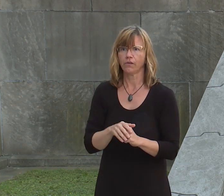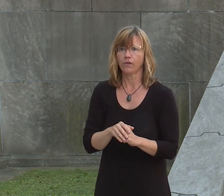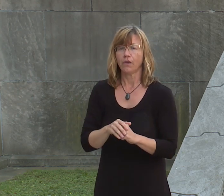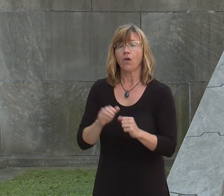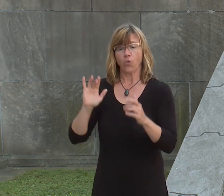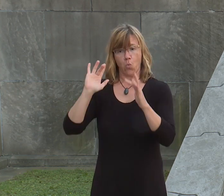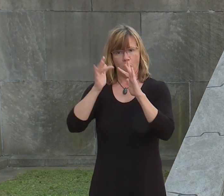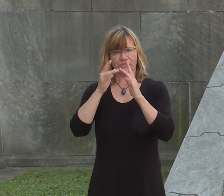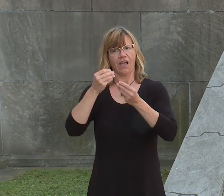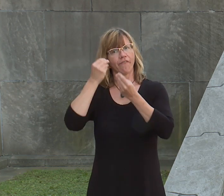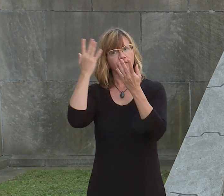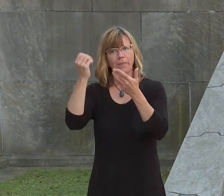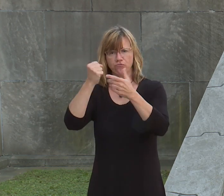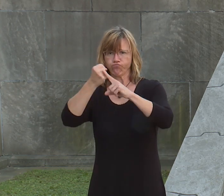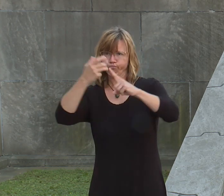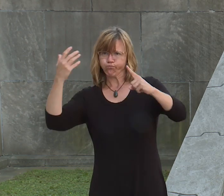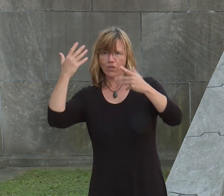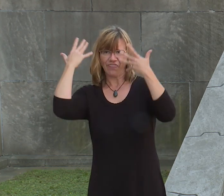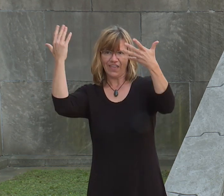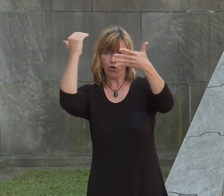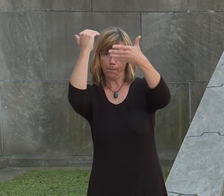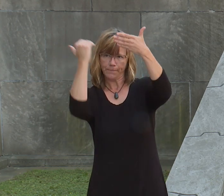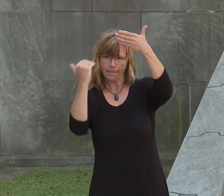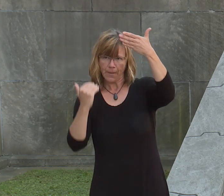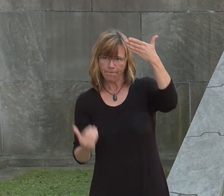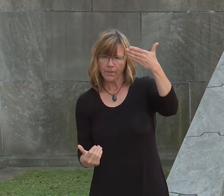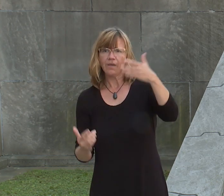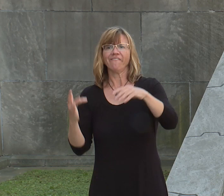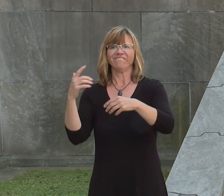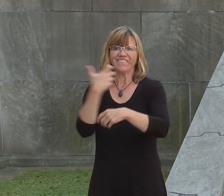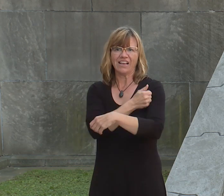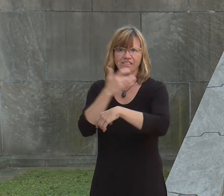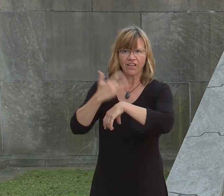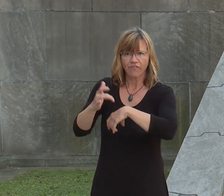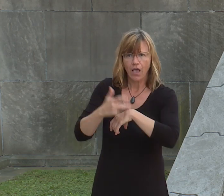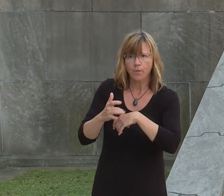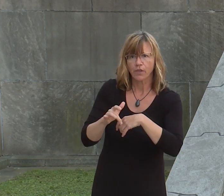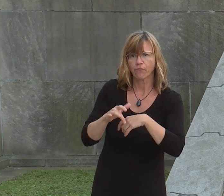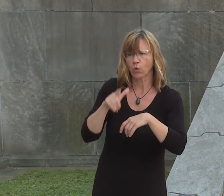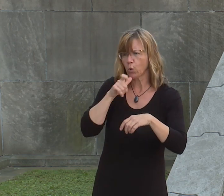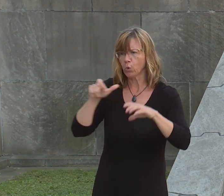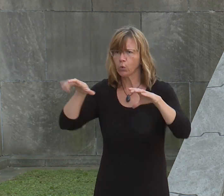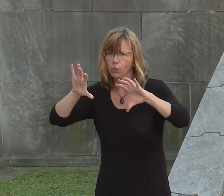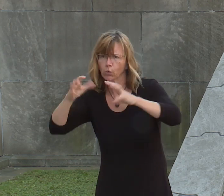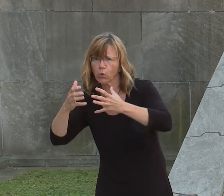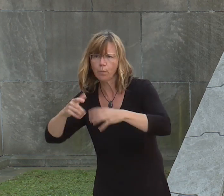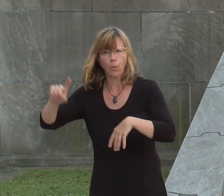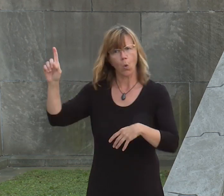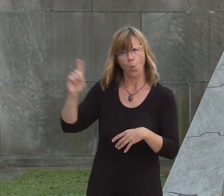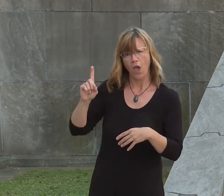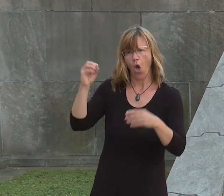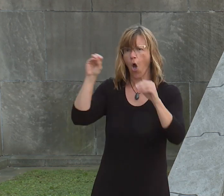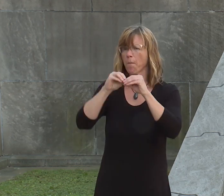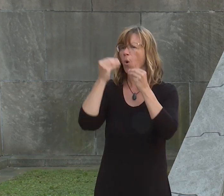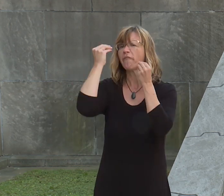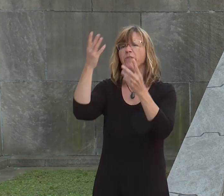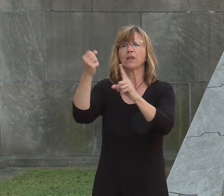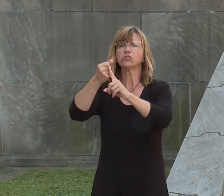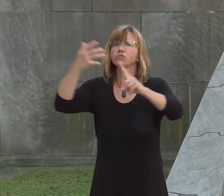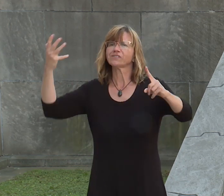site. As a reminder, vaccines remain free of charge and no identification is required to receive your free